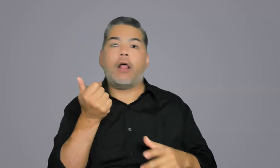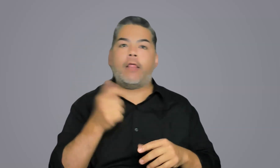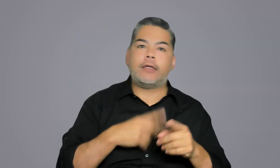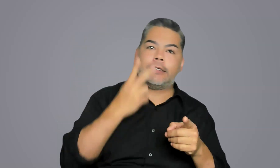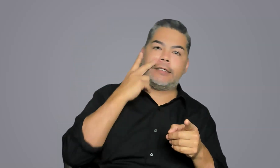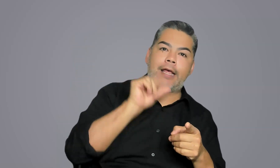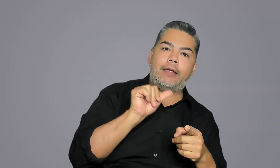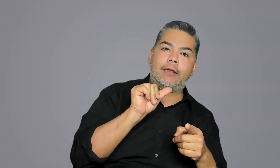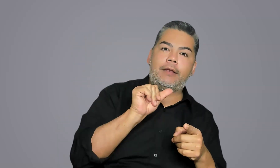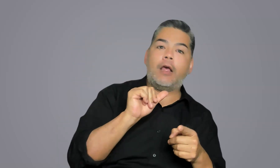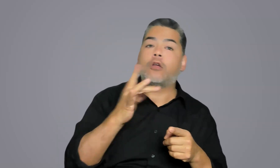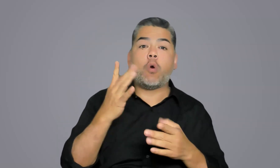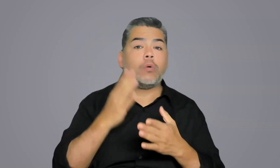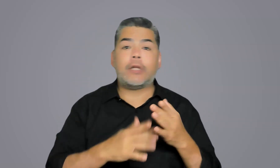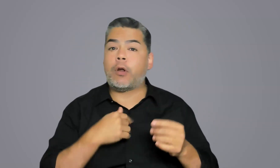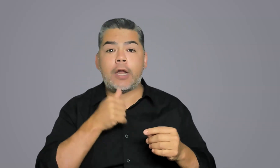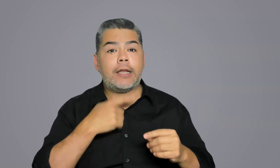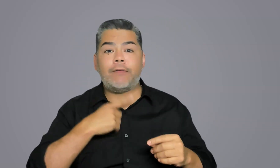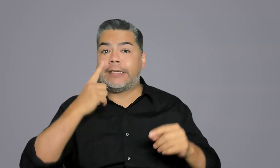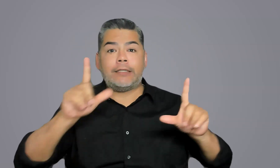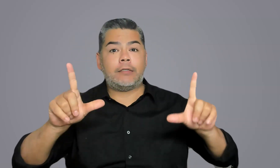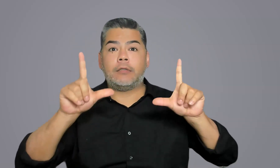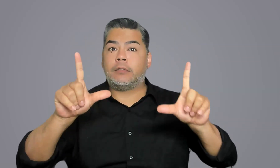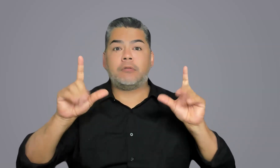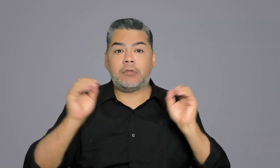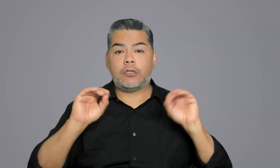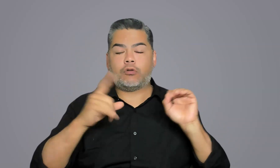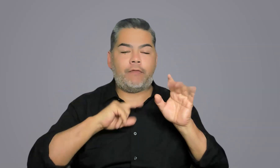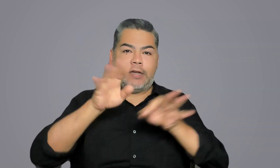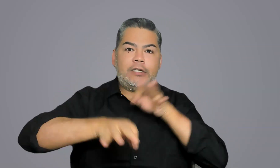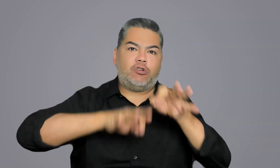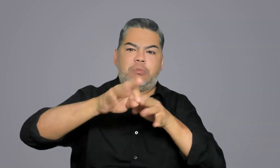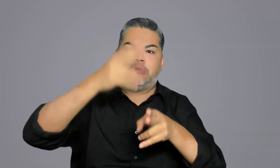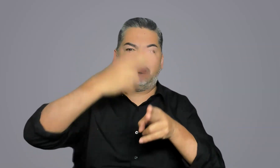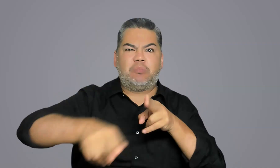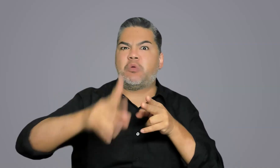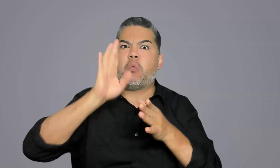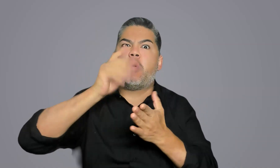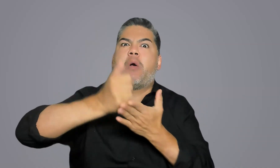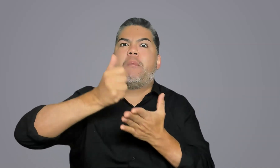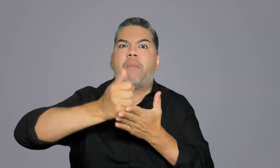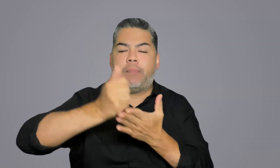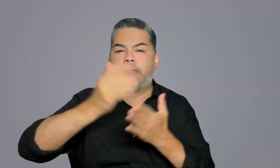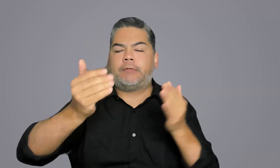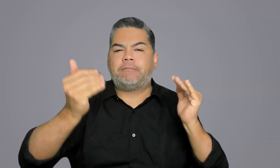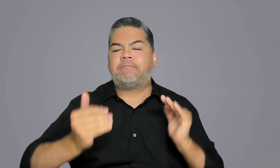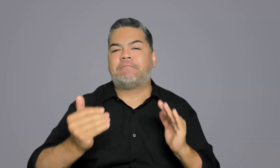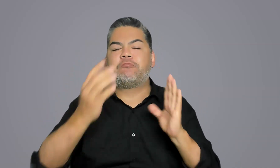the slides in advance. So having those short descriptions is also really, really helpful in the notes section.